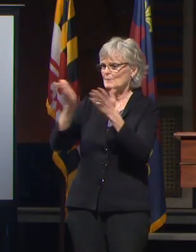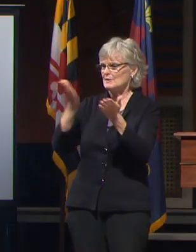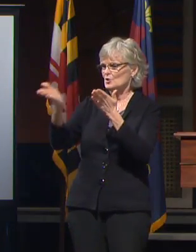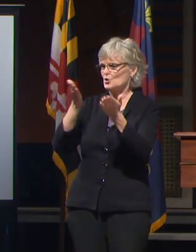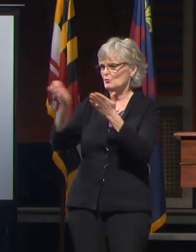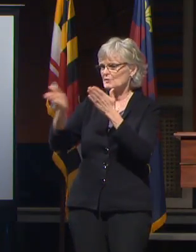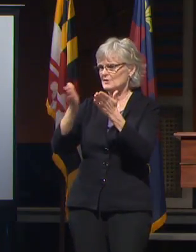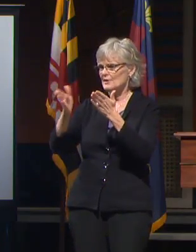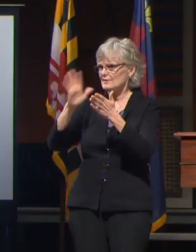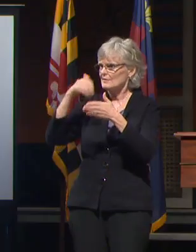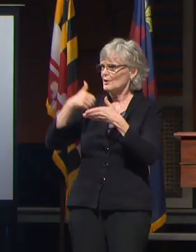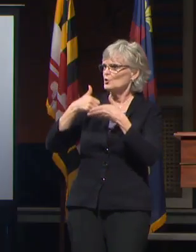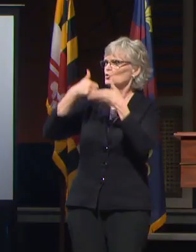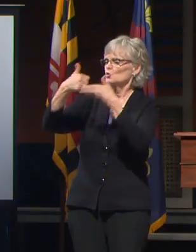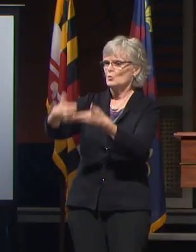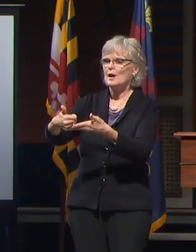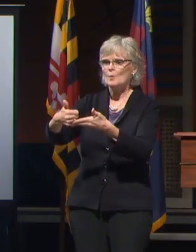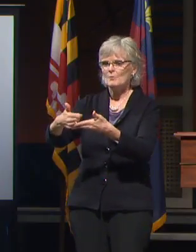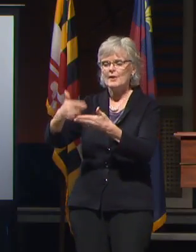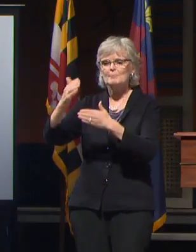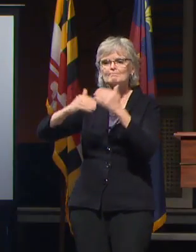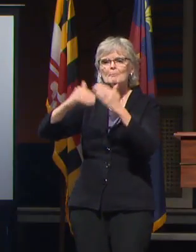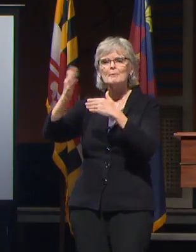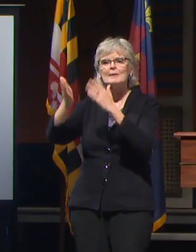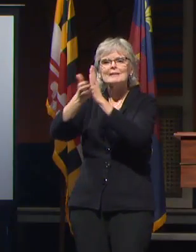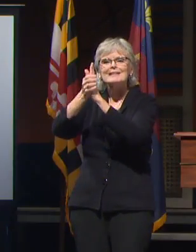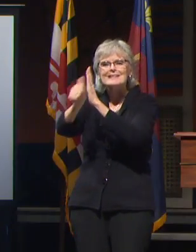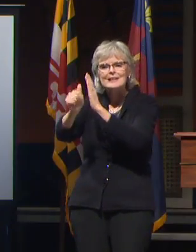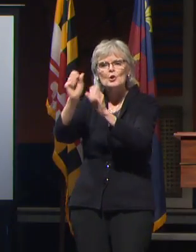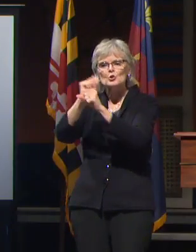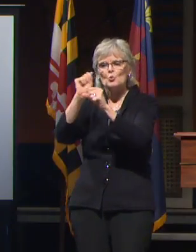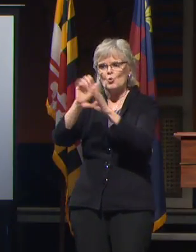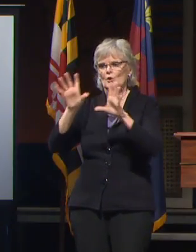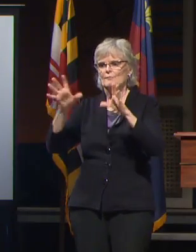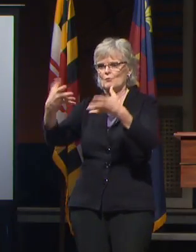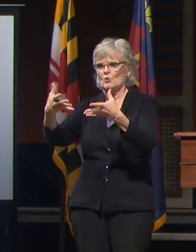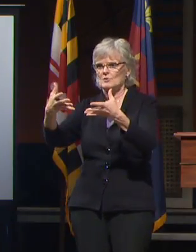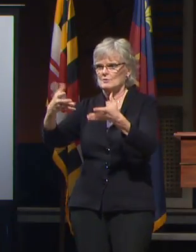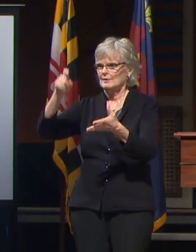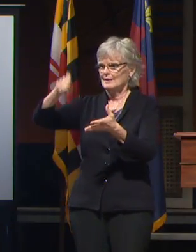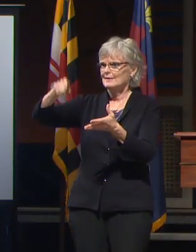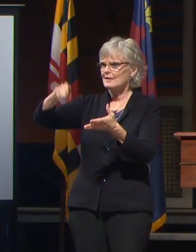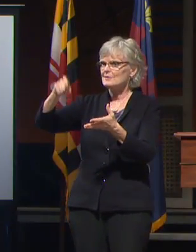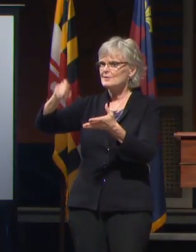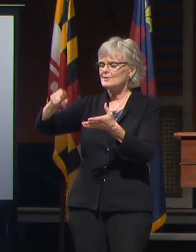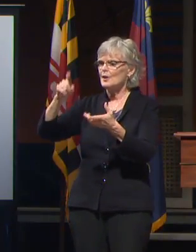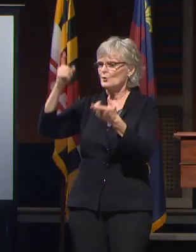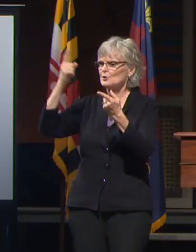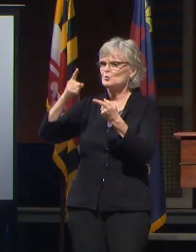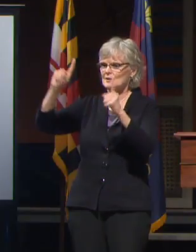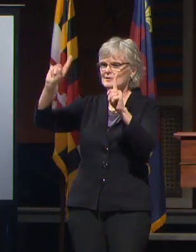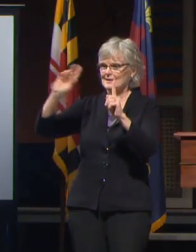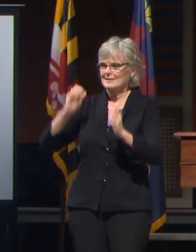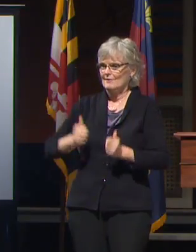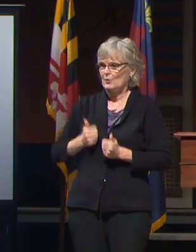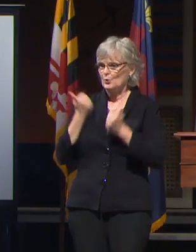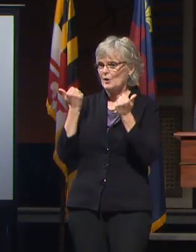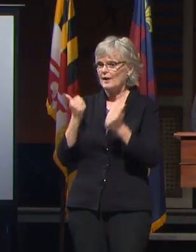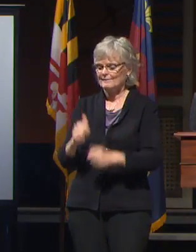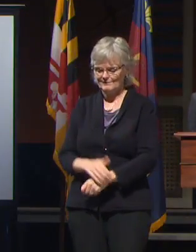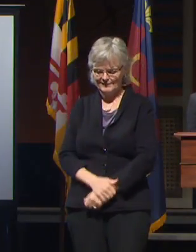services that will help them to build a skilled workforce necessary to succeed and thrive.